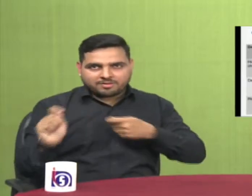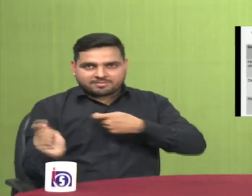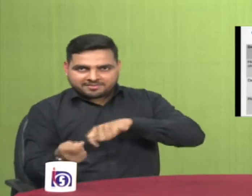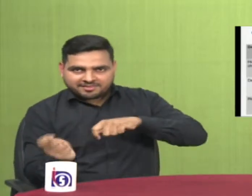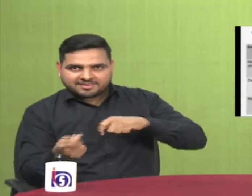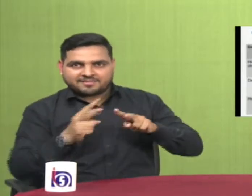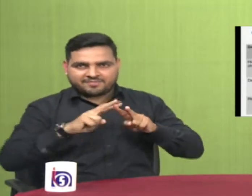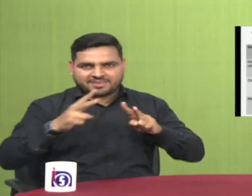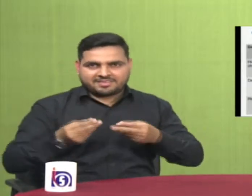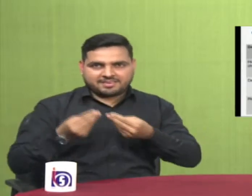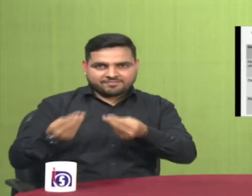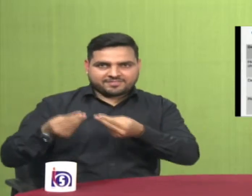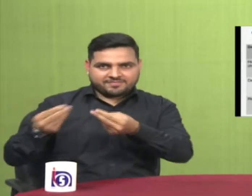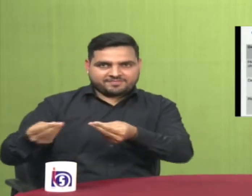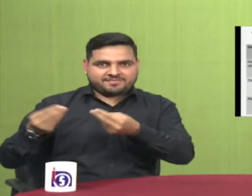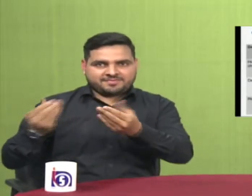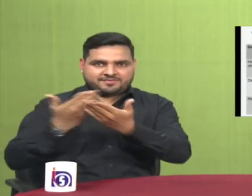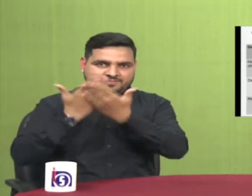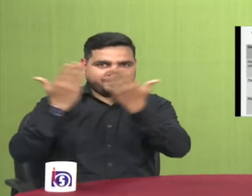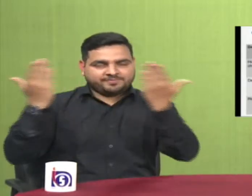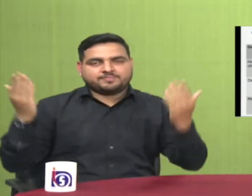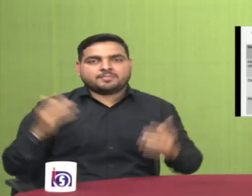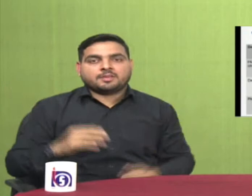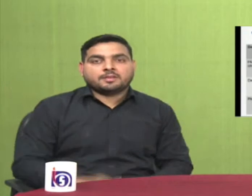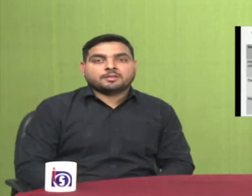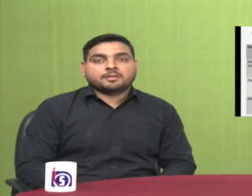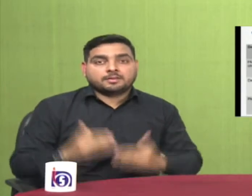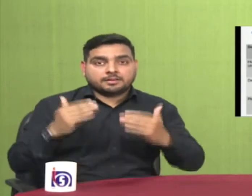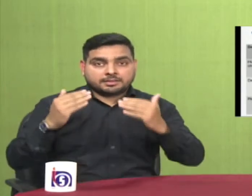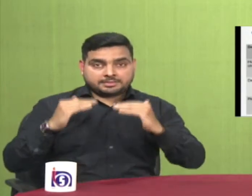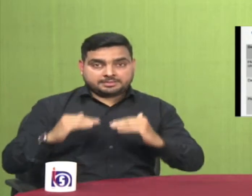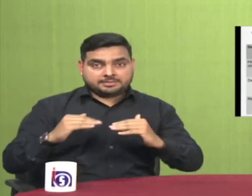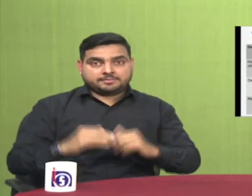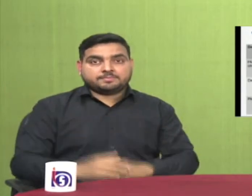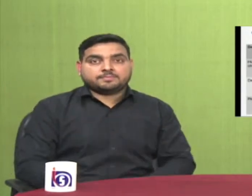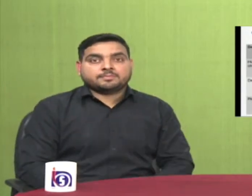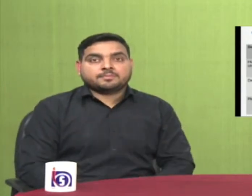so that the child can play with all the toys he wants to play with.